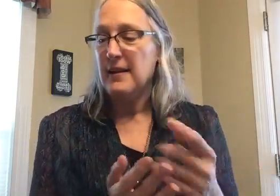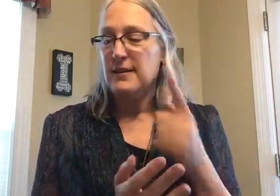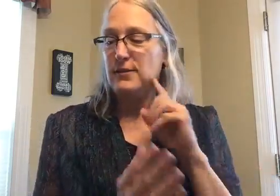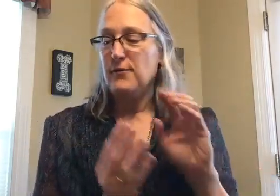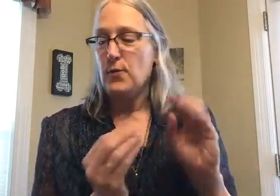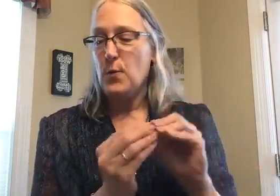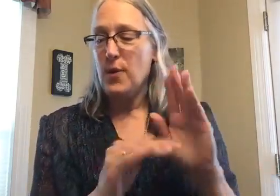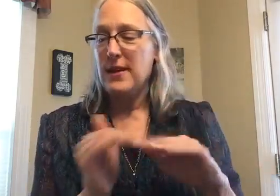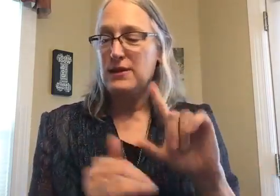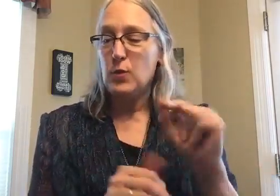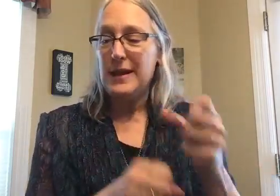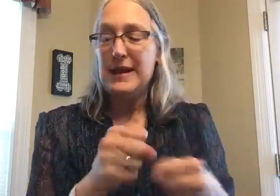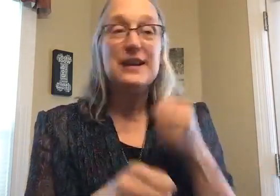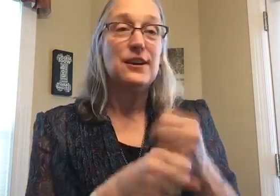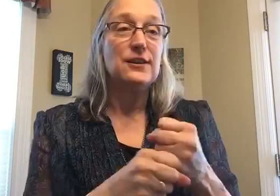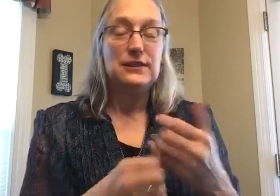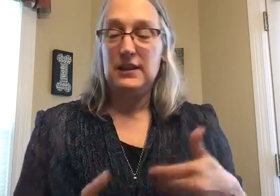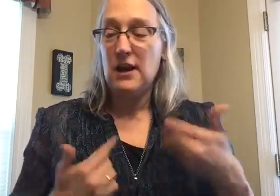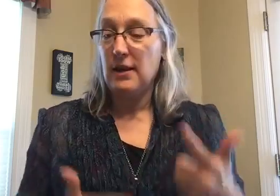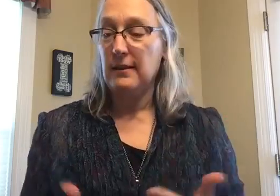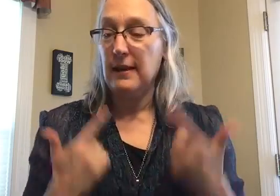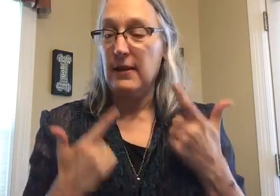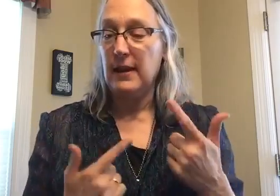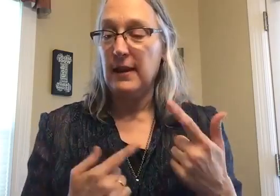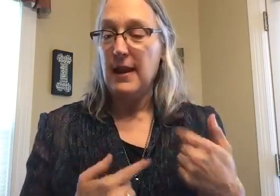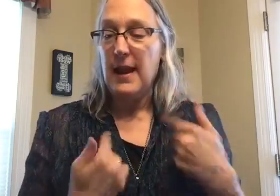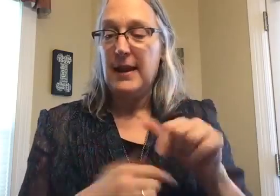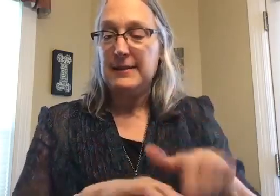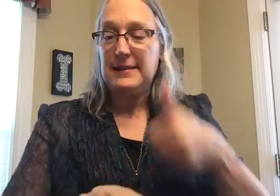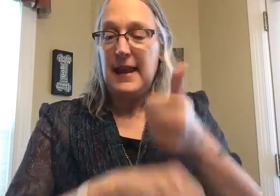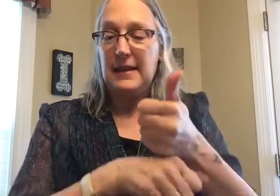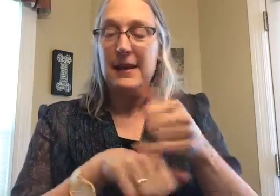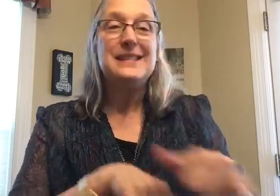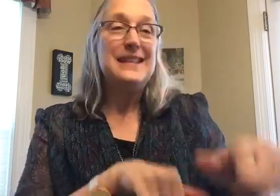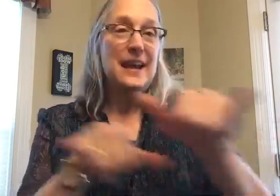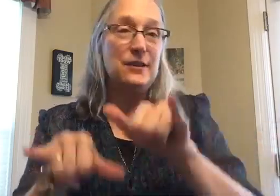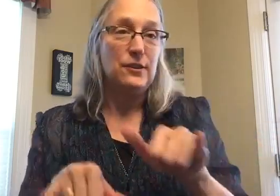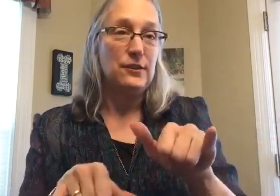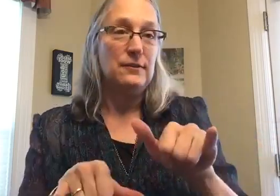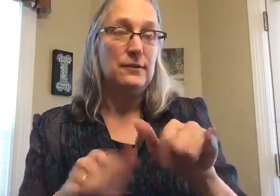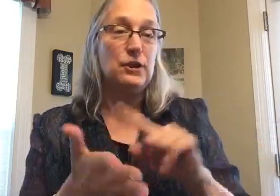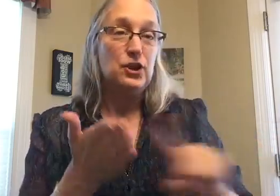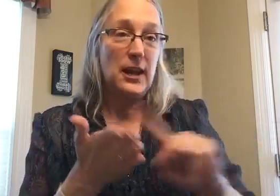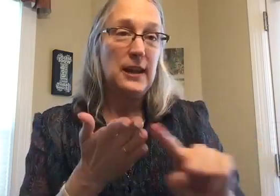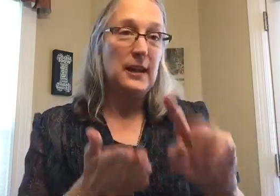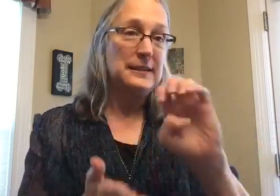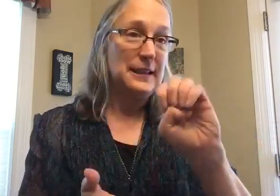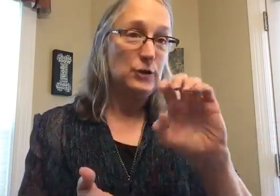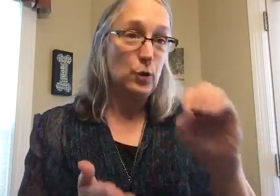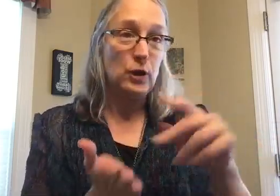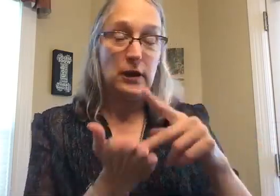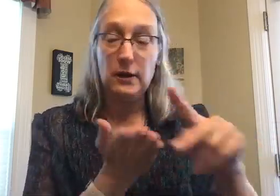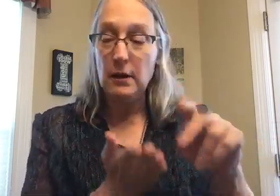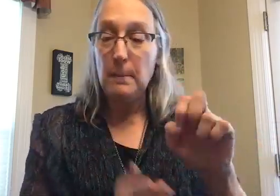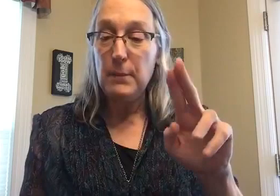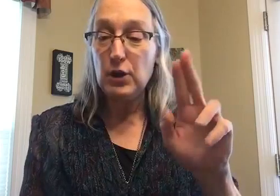so for more than 20 years, Young Living has set a standard for checking essential oil